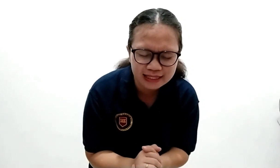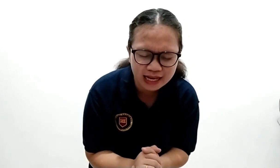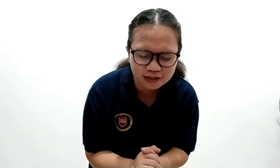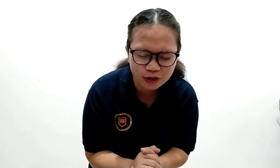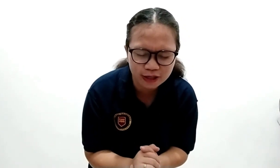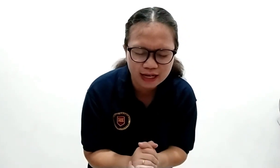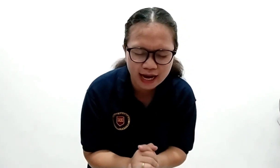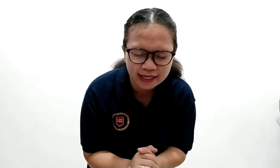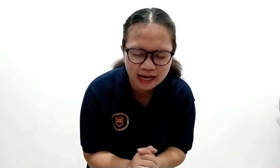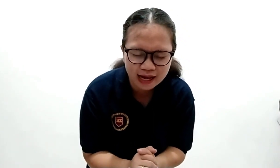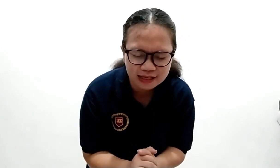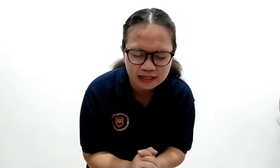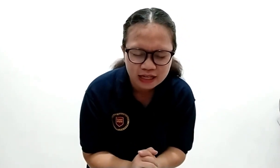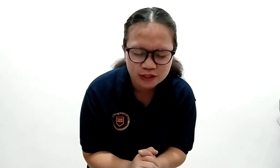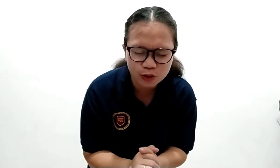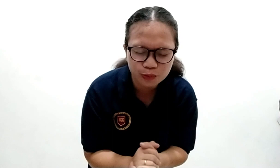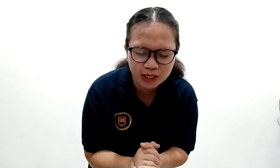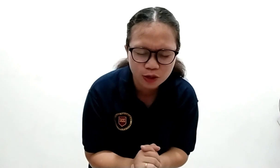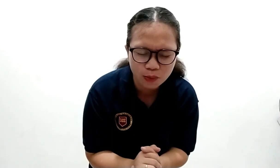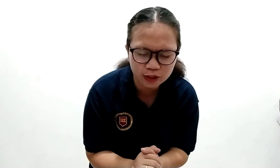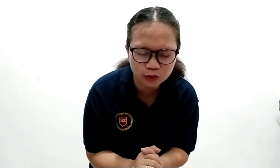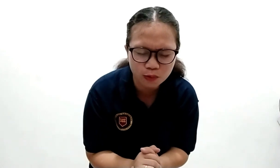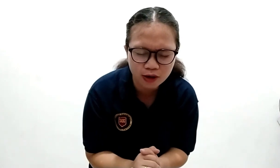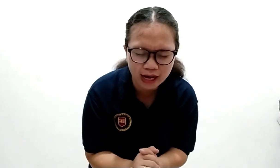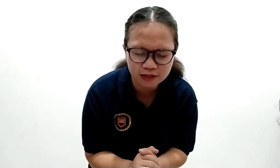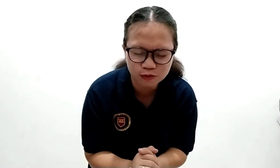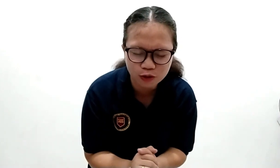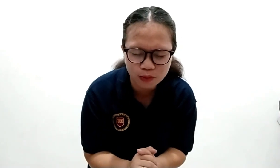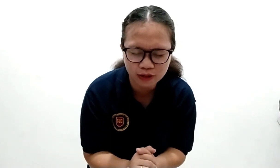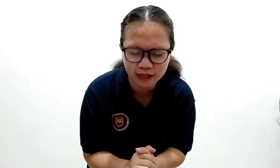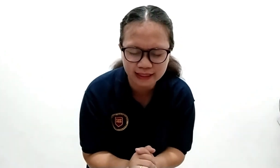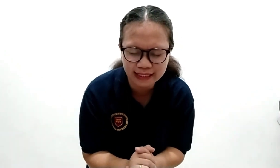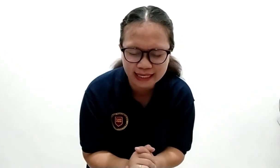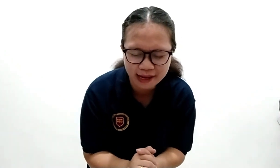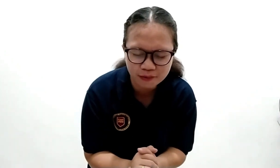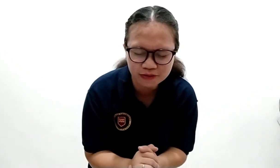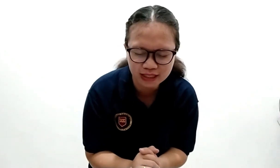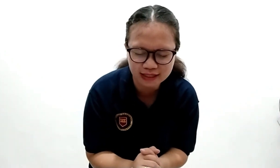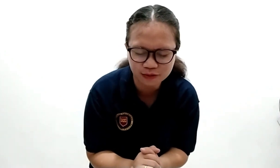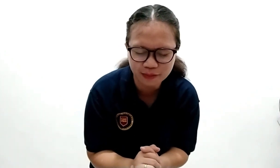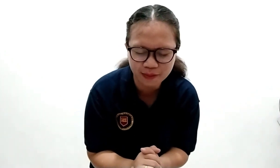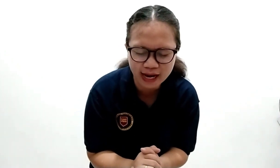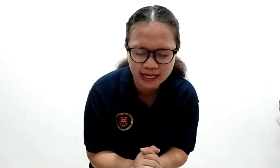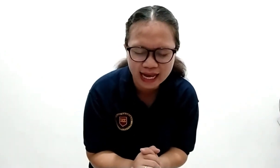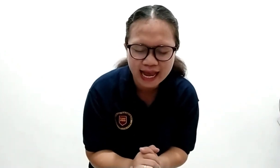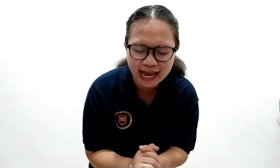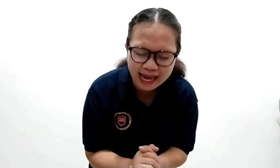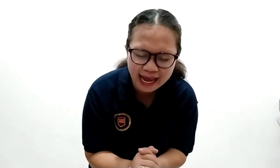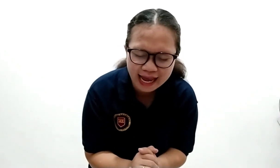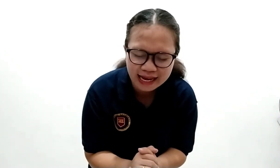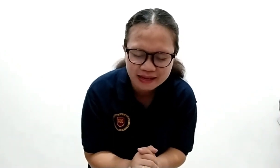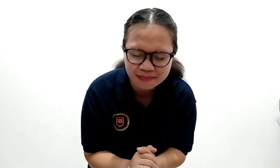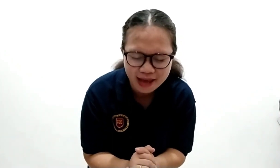bless us Lord, guide us so we know what you want us to know Lord in the name of Jesus we pray Amen